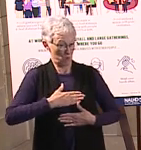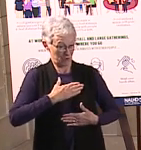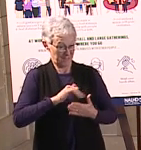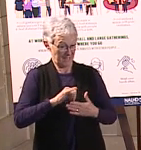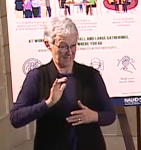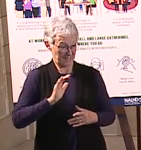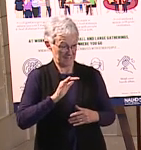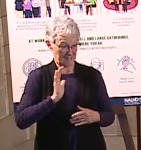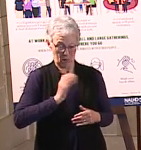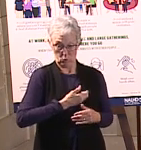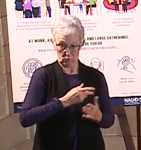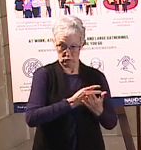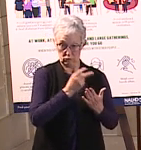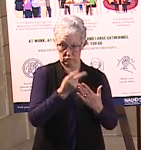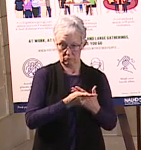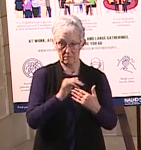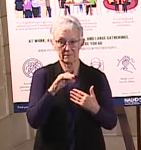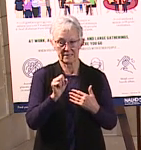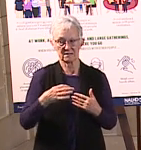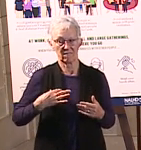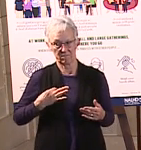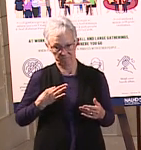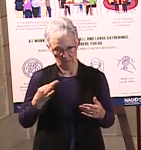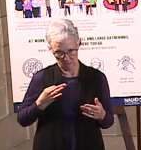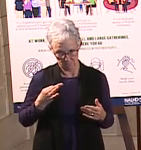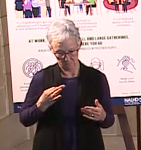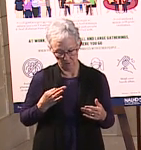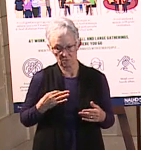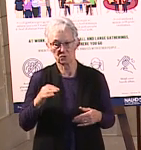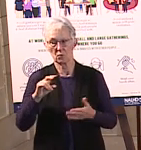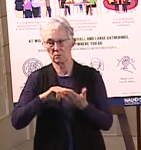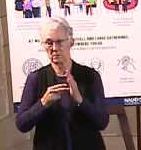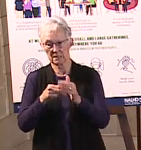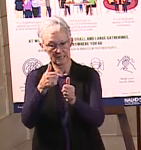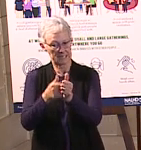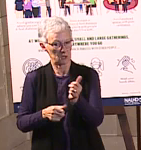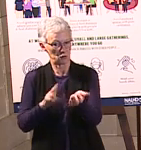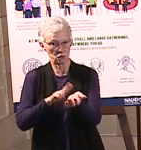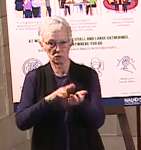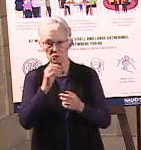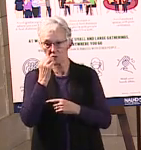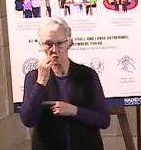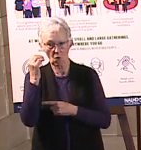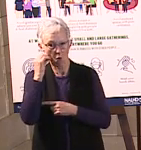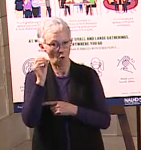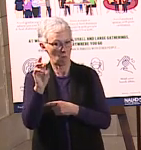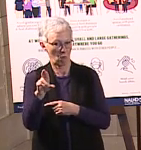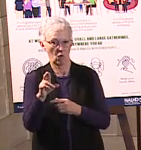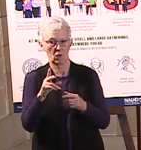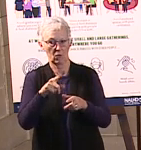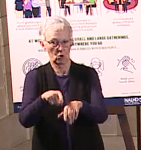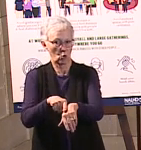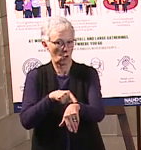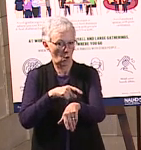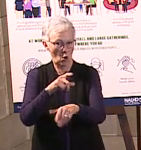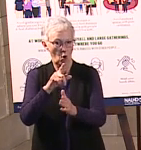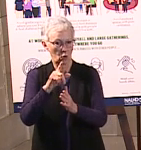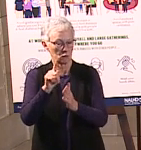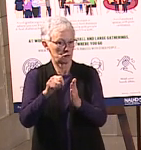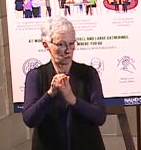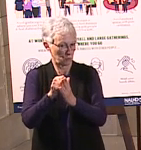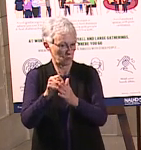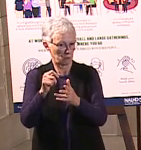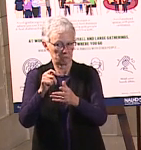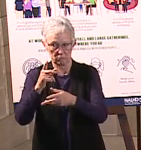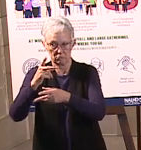allows providers to assess their specific situation and ability to implement the program if they choose to do so. Providers